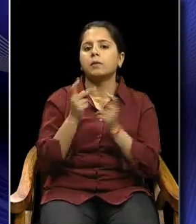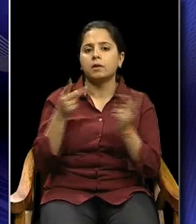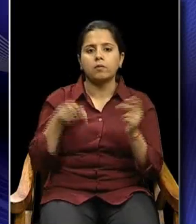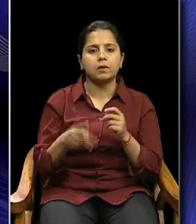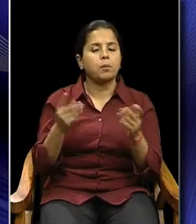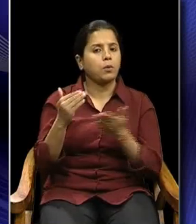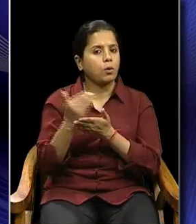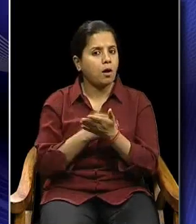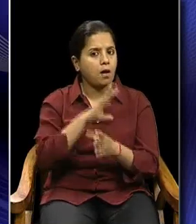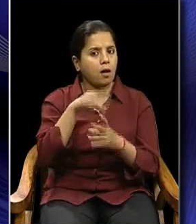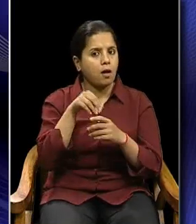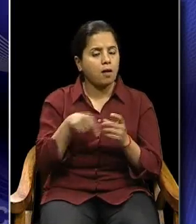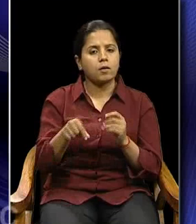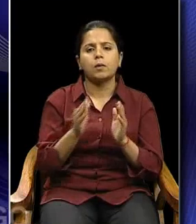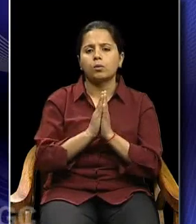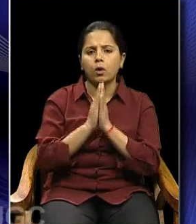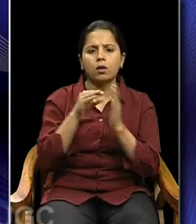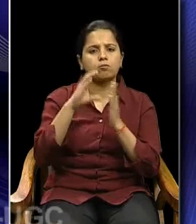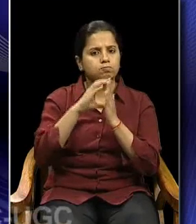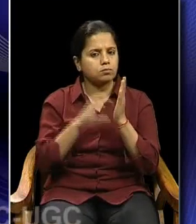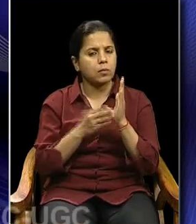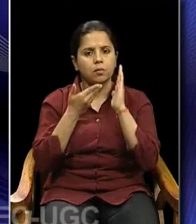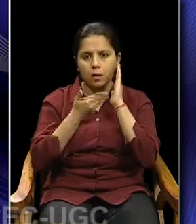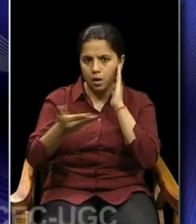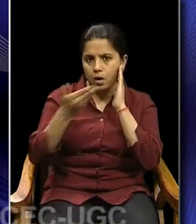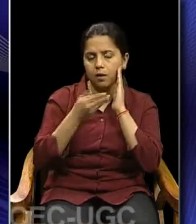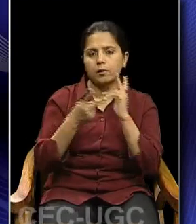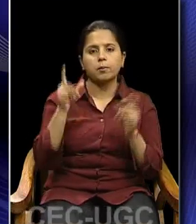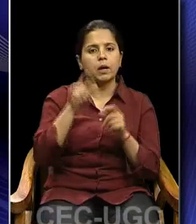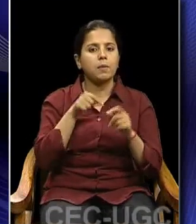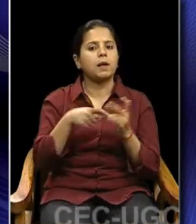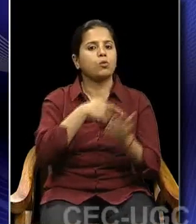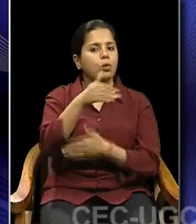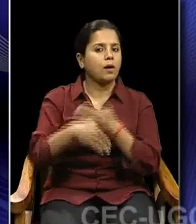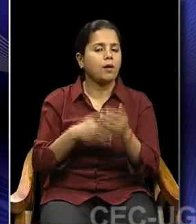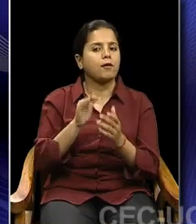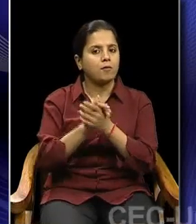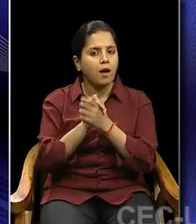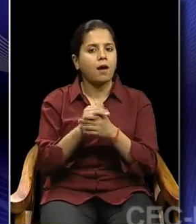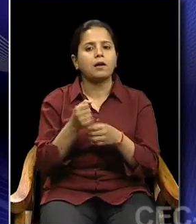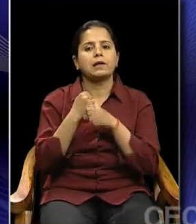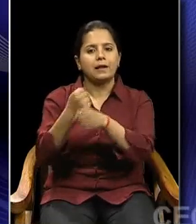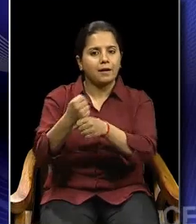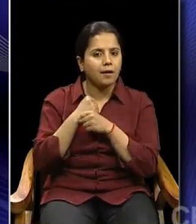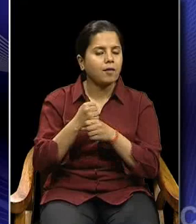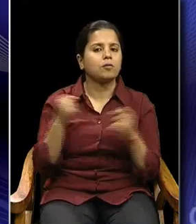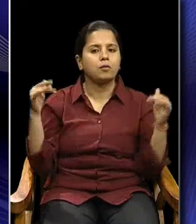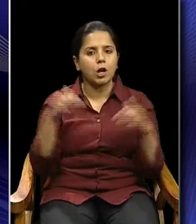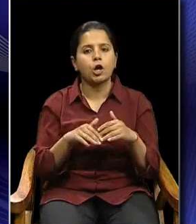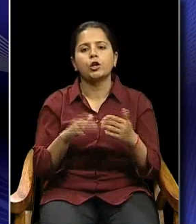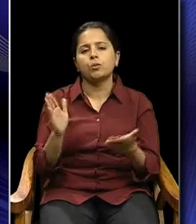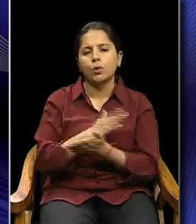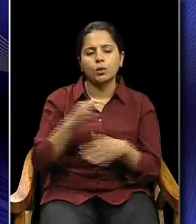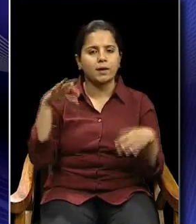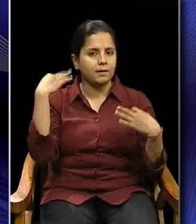the recitation of the religious verses, visiting of relatives and friends, exchange of the gifts, organizing the music and